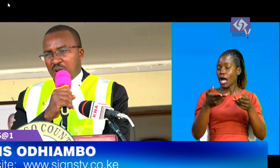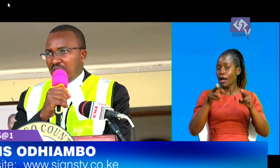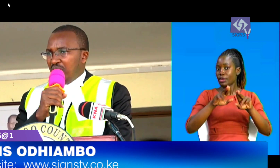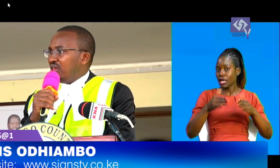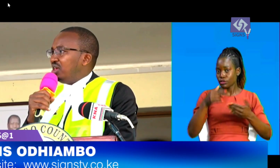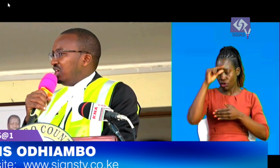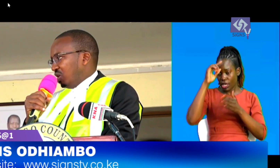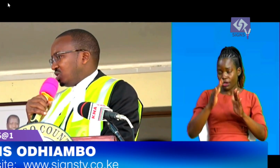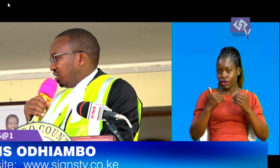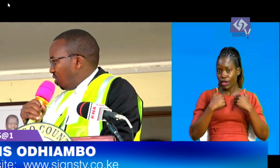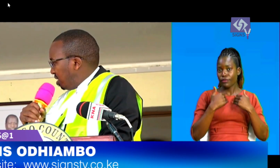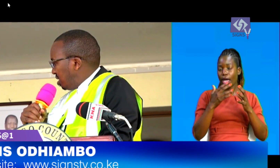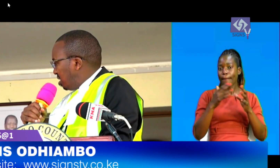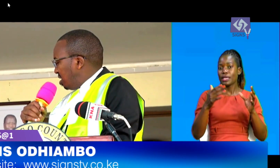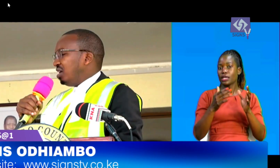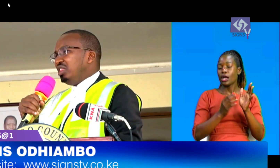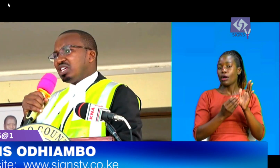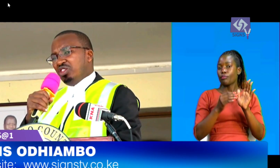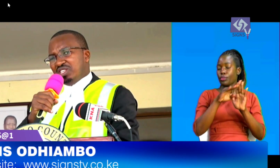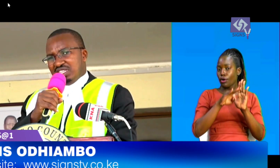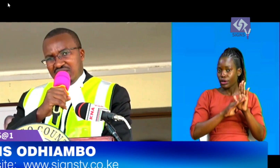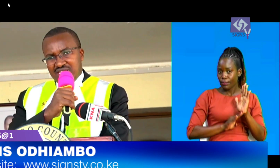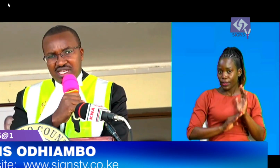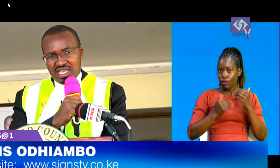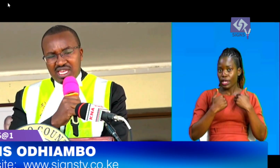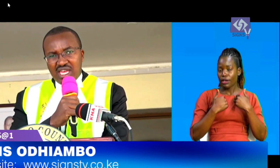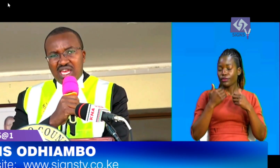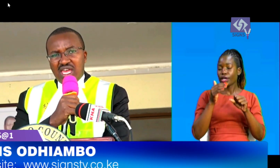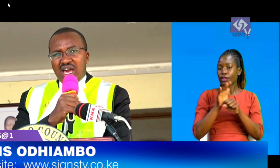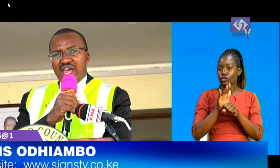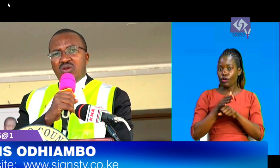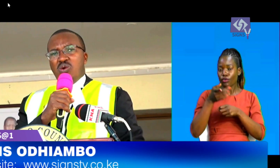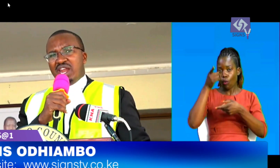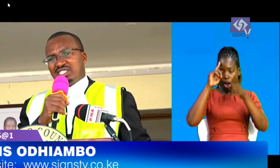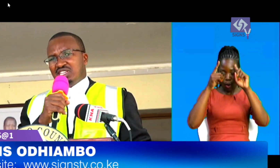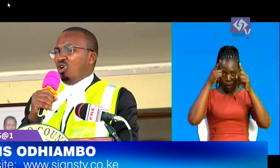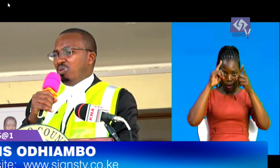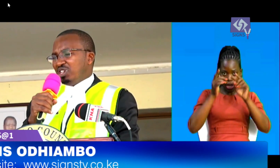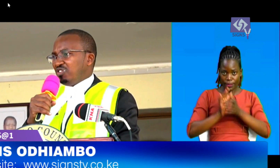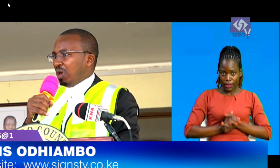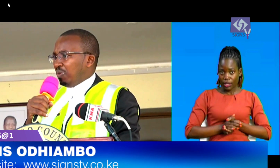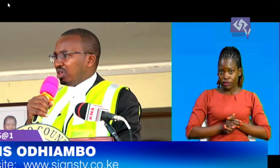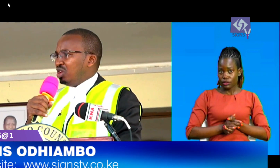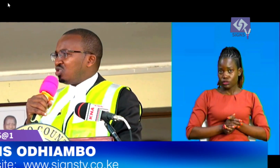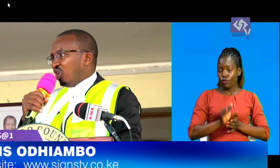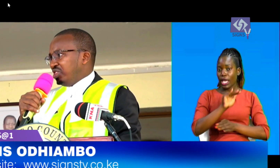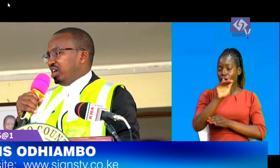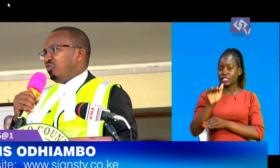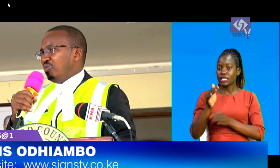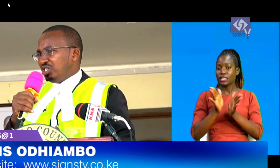problem in Makutani. There's a lot of uncertainty, and we are asking all members of the public to volunteer